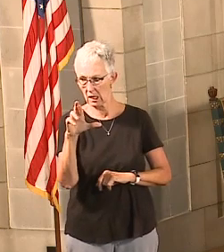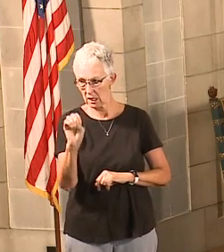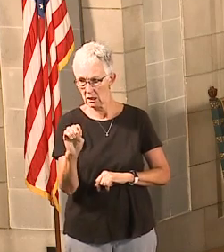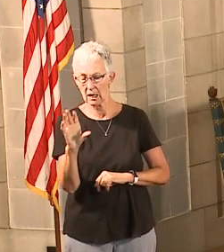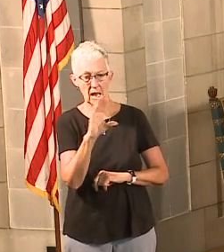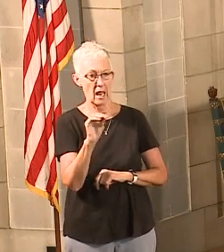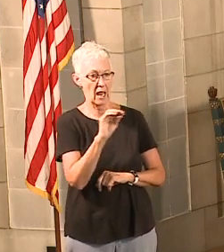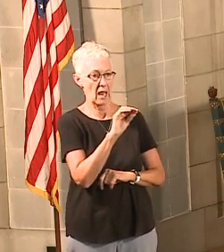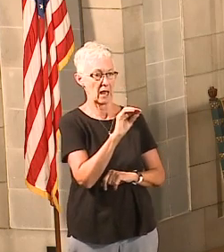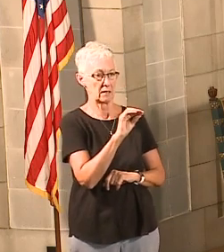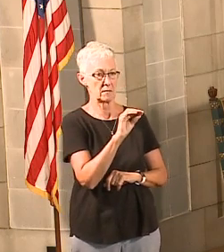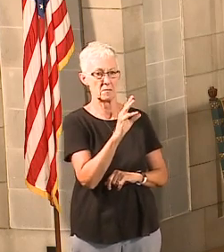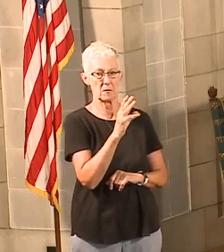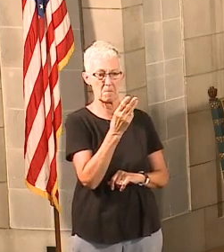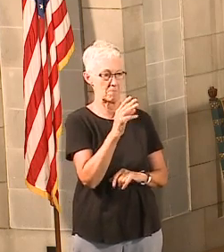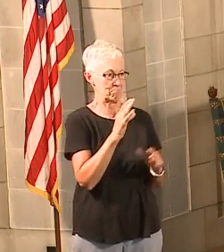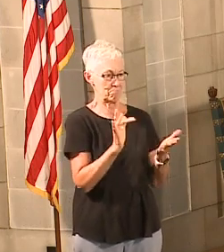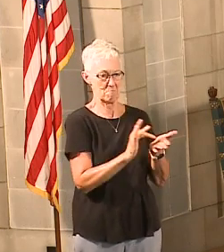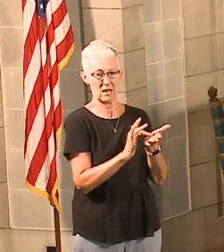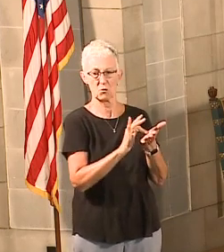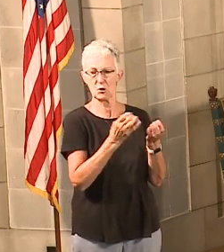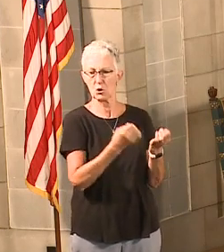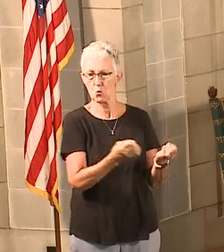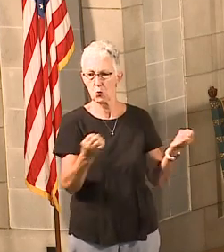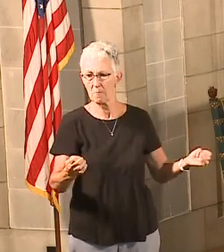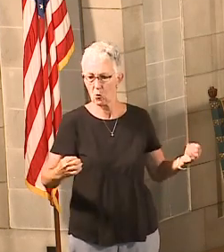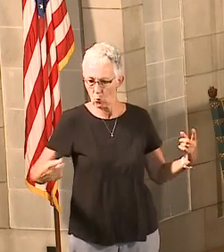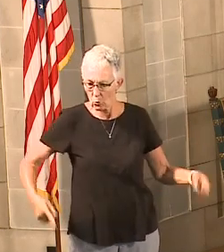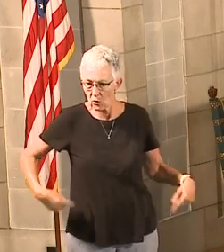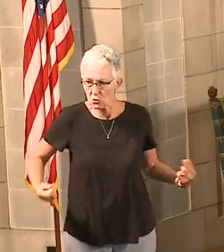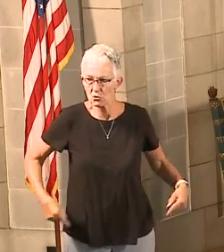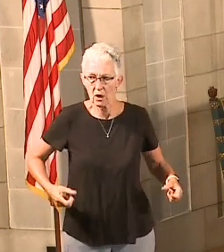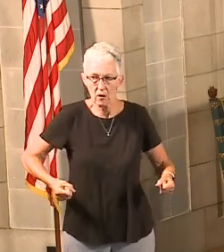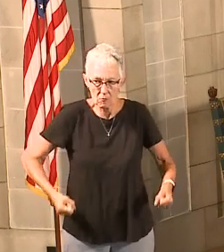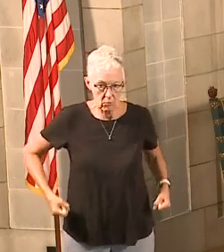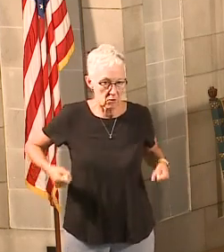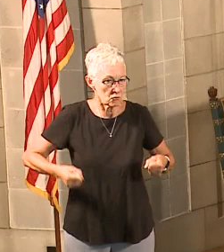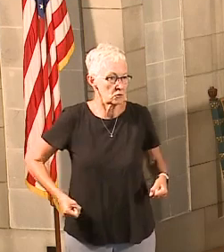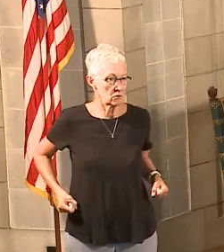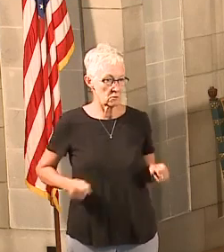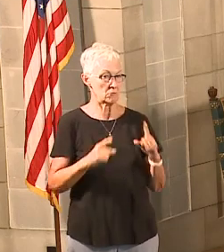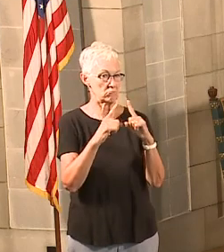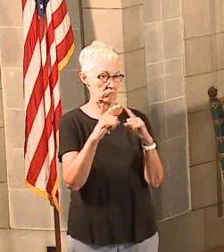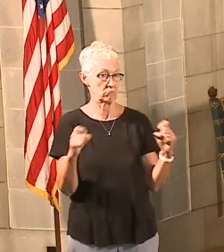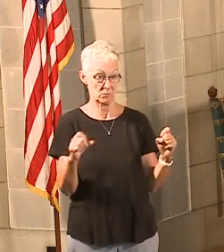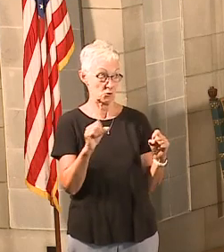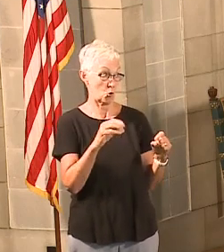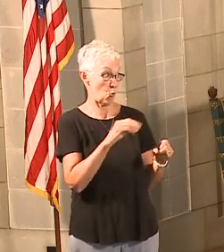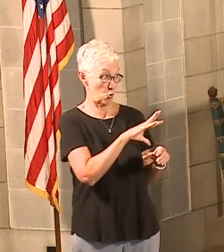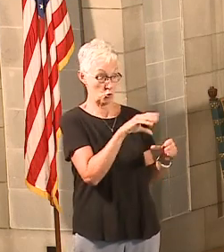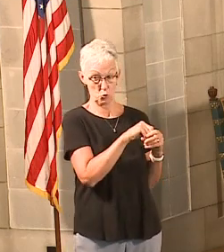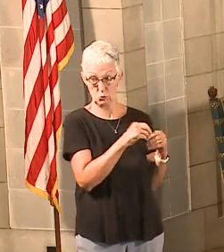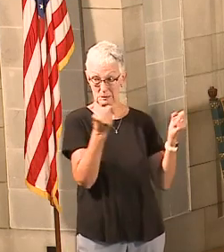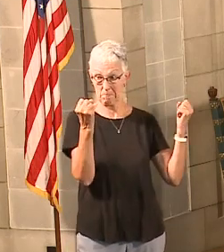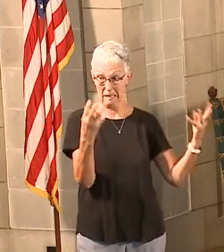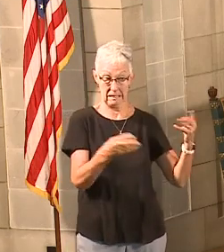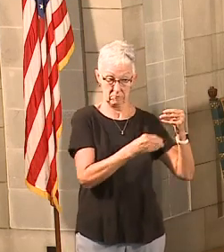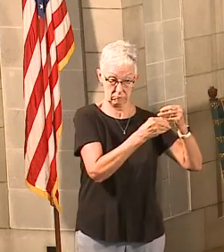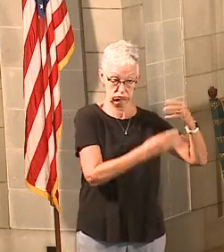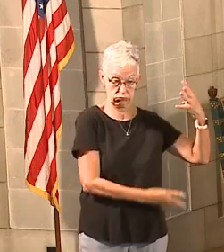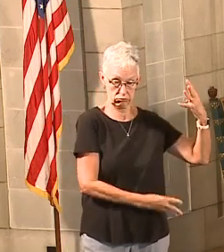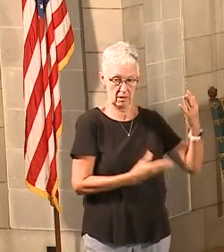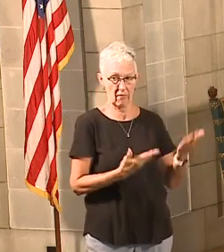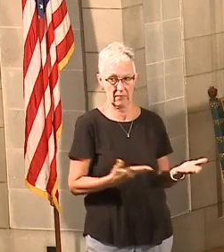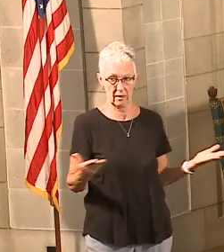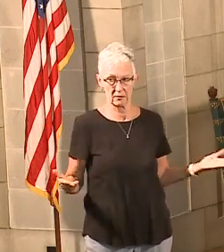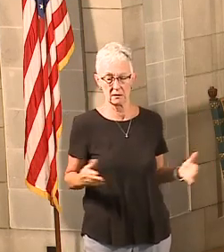durable medical equipment. So a fairly robust package of services. In addition, those that are eligible for the prime because